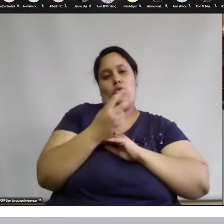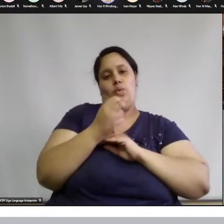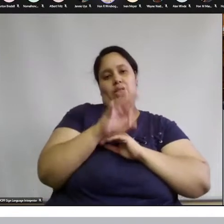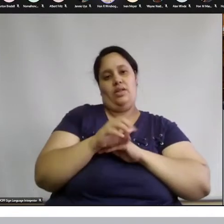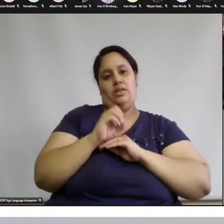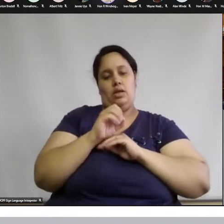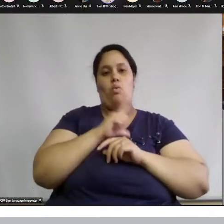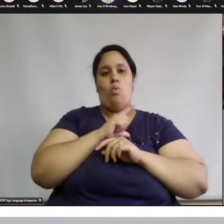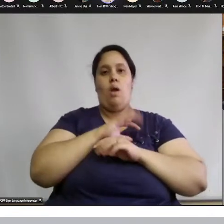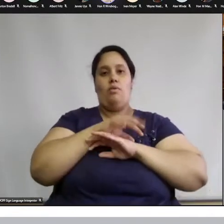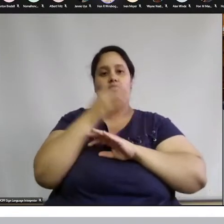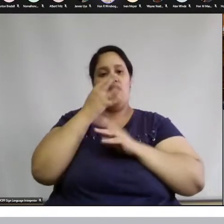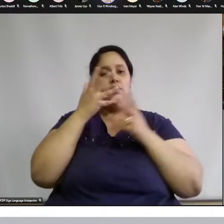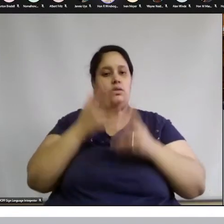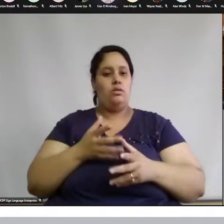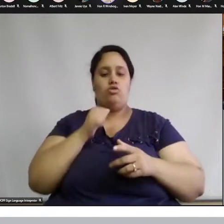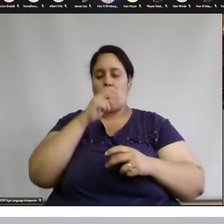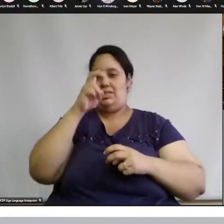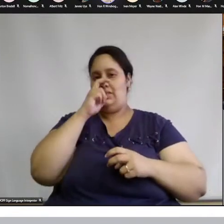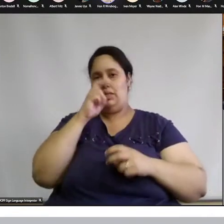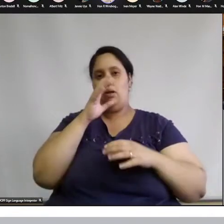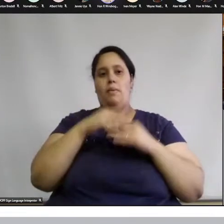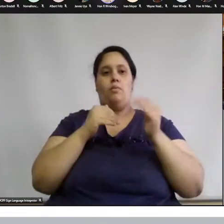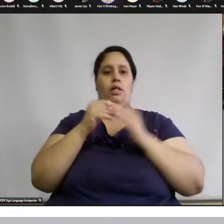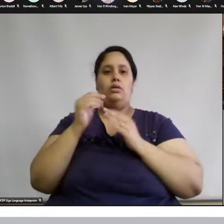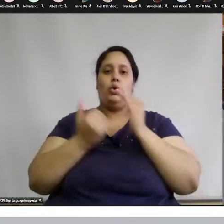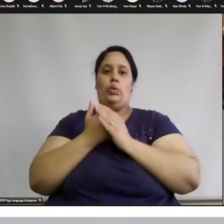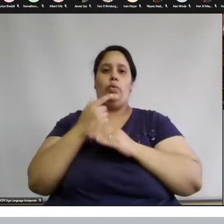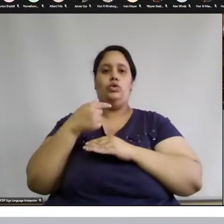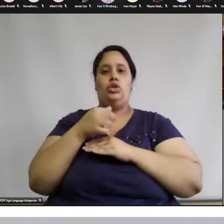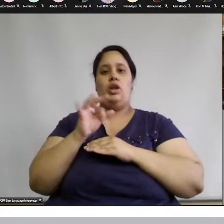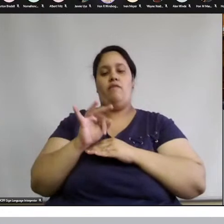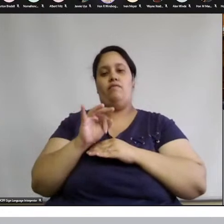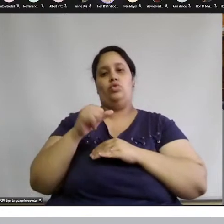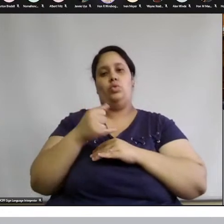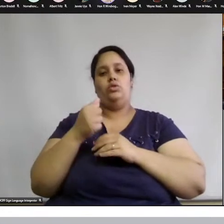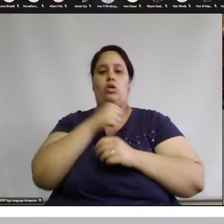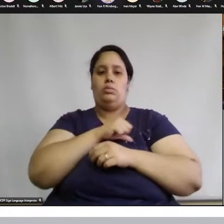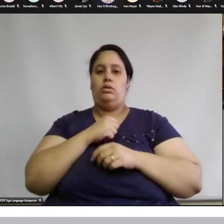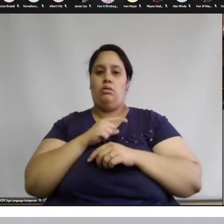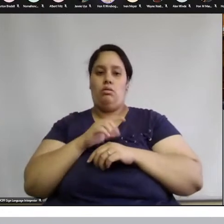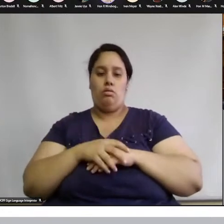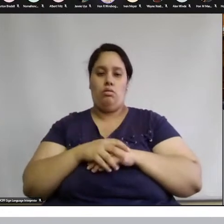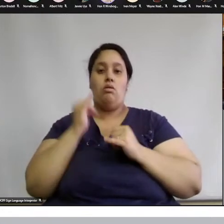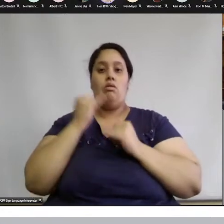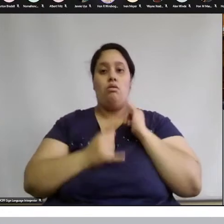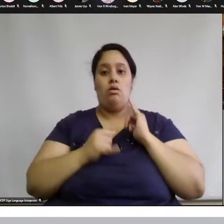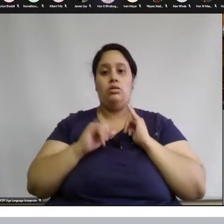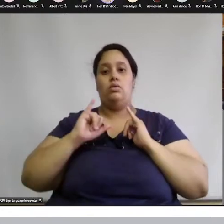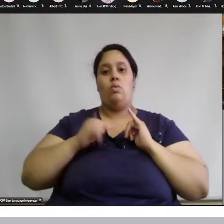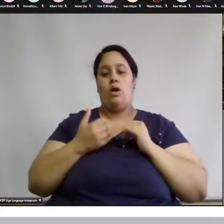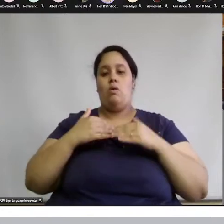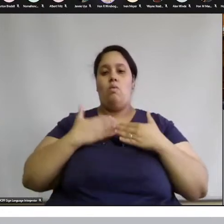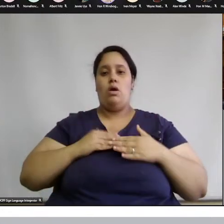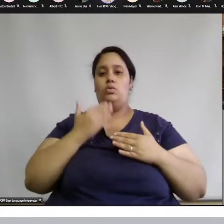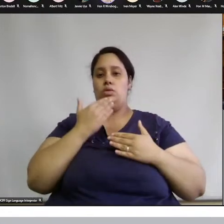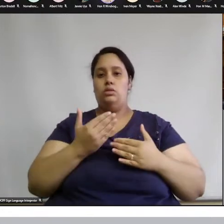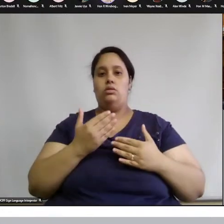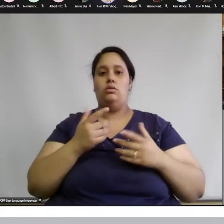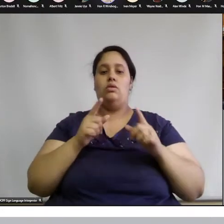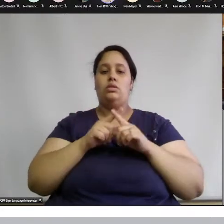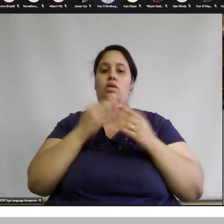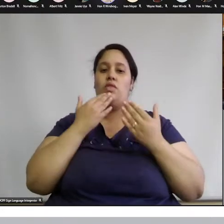as the provincial government is not serious about rebuilding GF Jooste Hospital. Lastly, I want to express my sincere